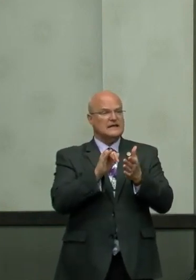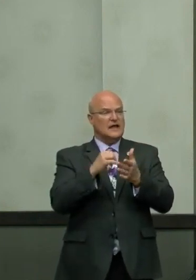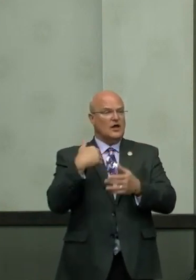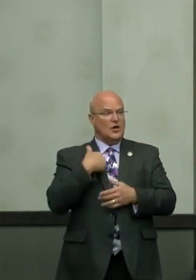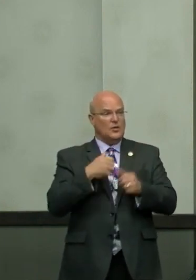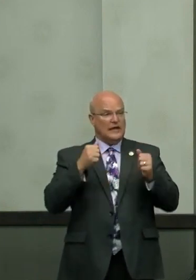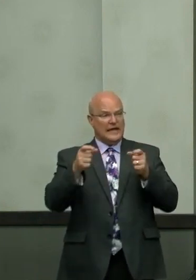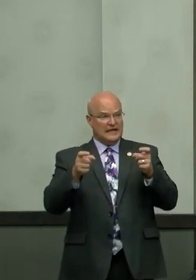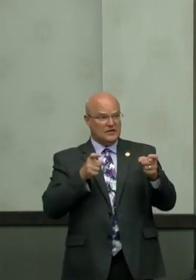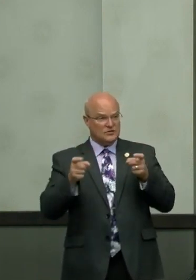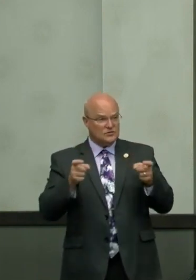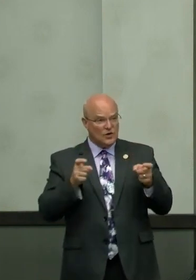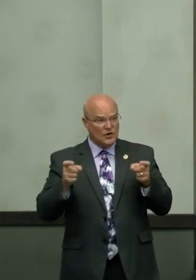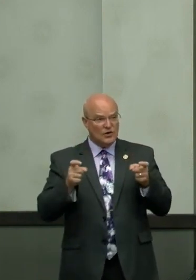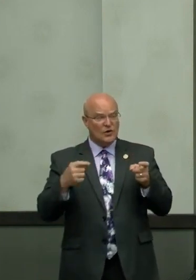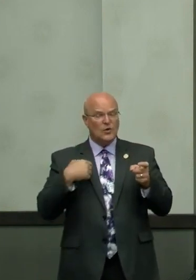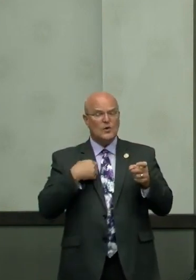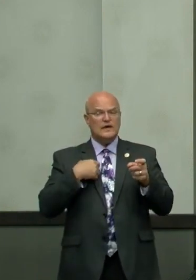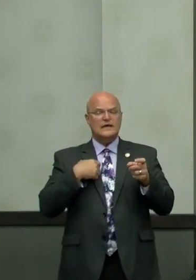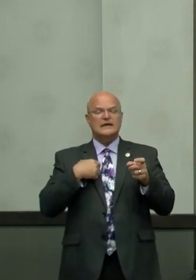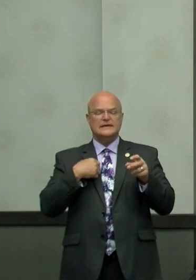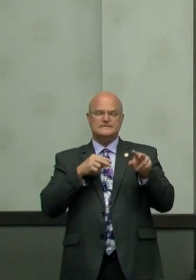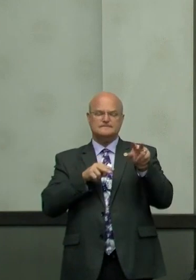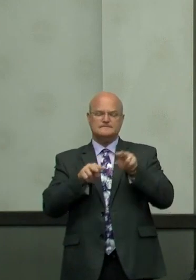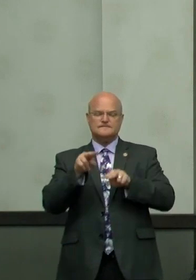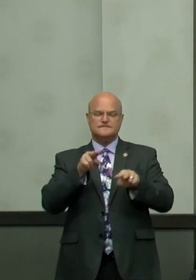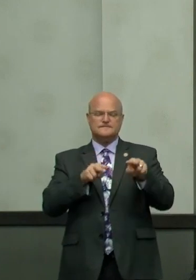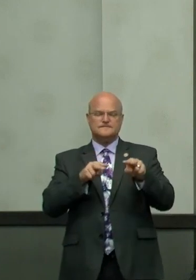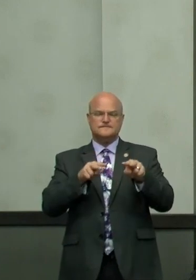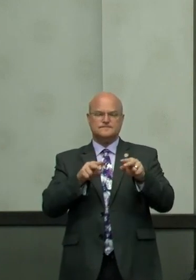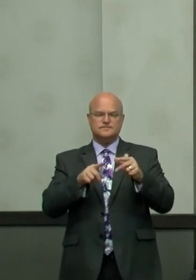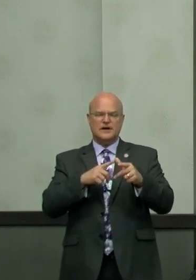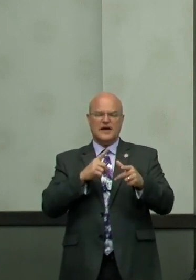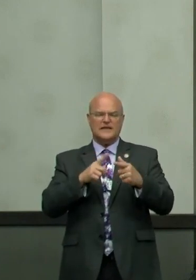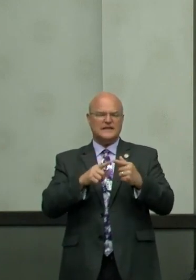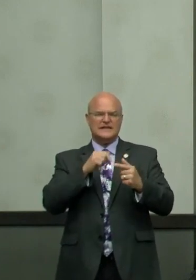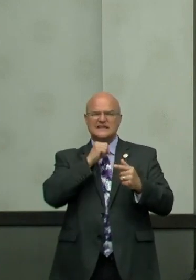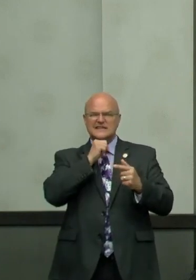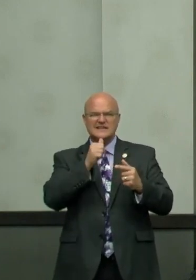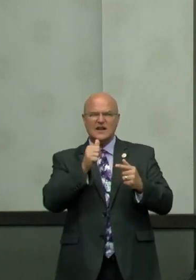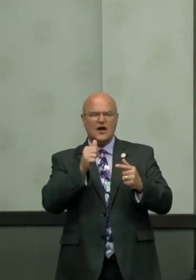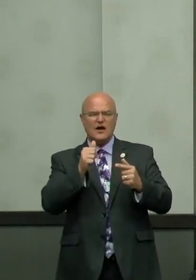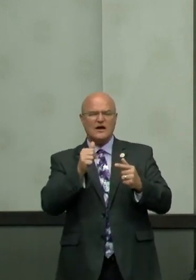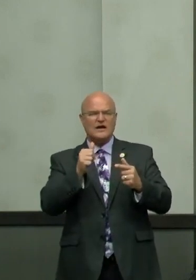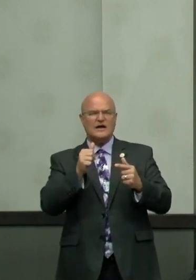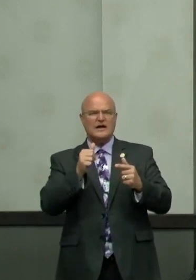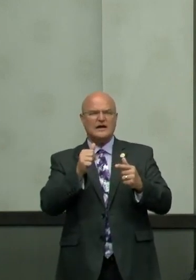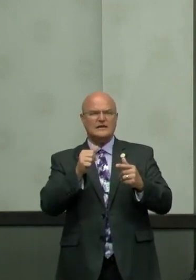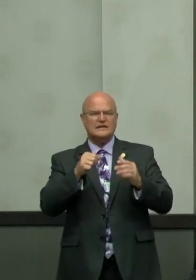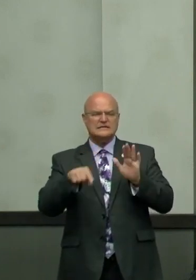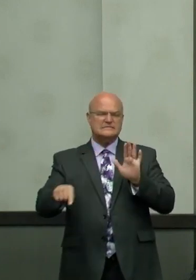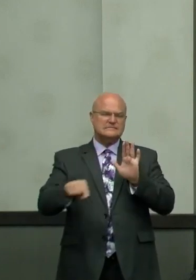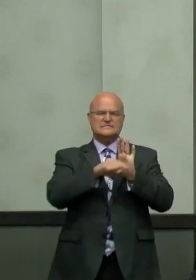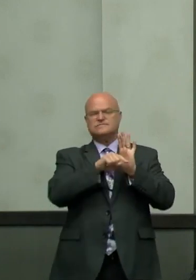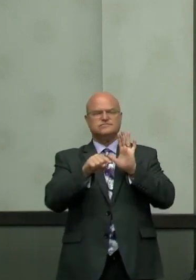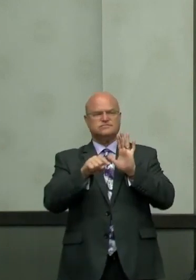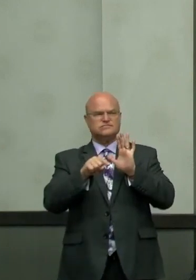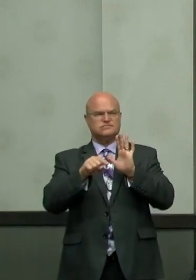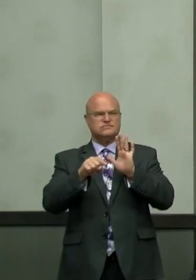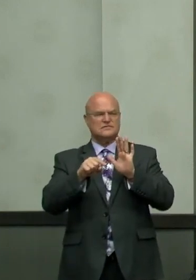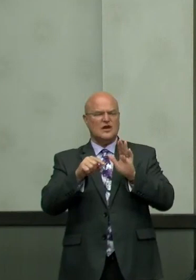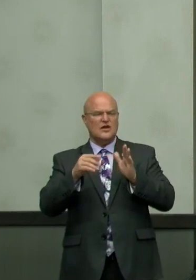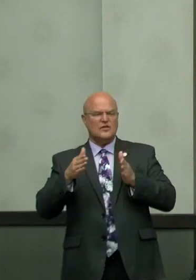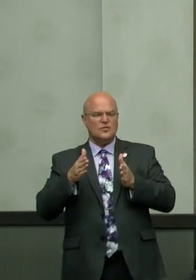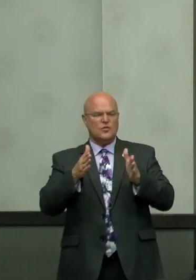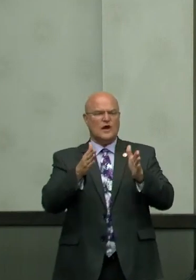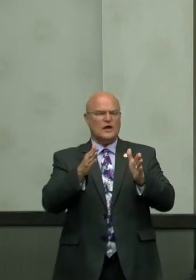and we can control it, we can manage it, then that should not detract from our overall objective and direction that we're